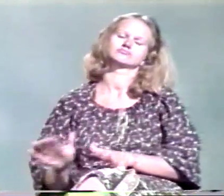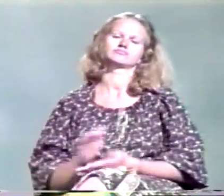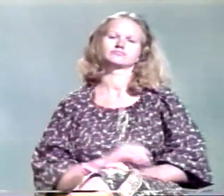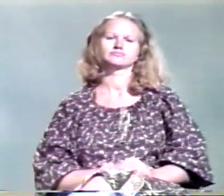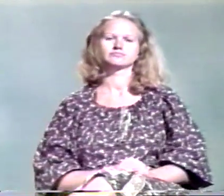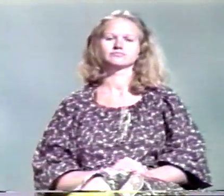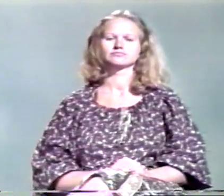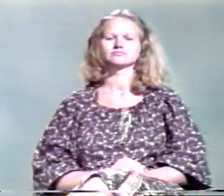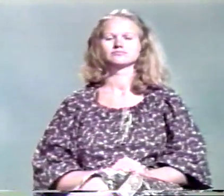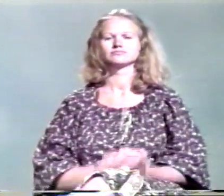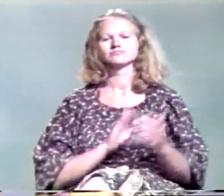To take it easy.